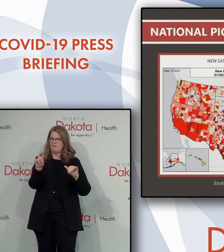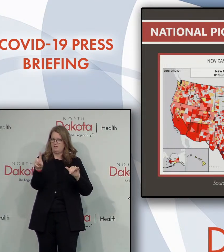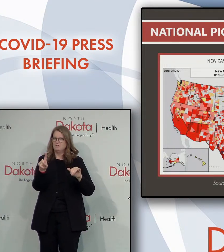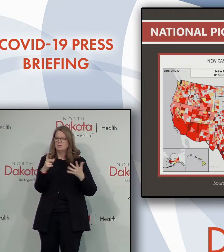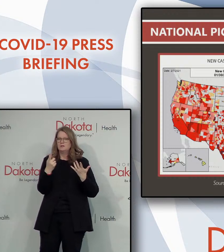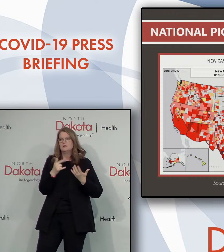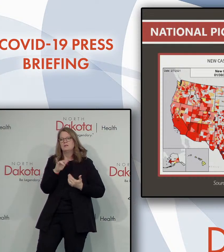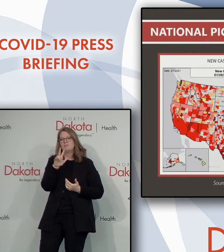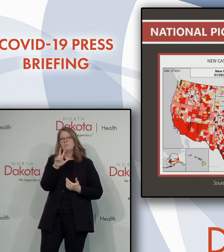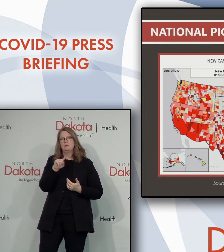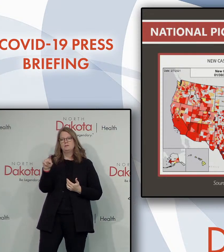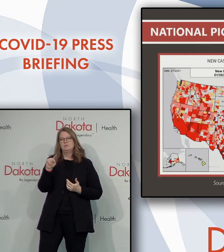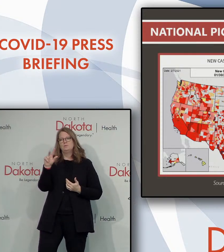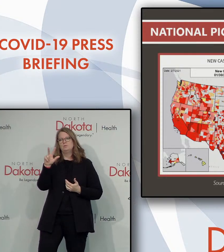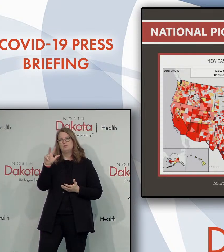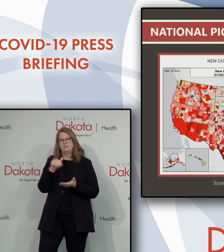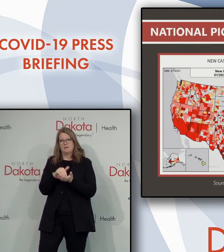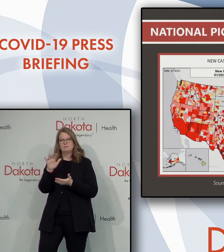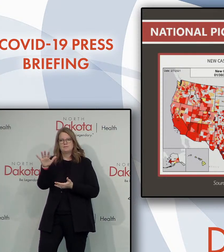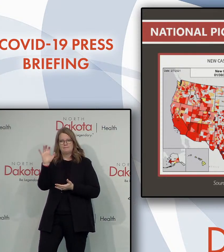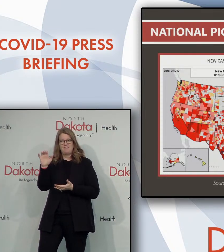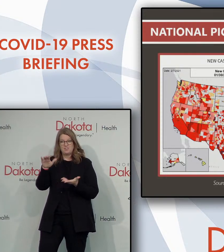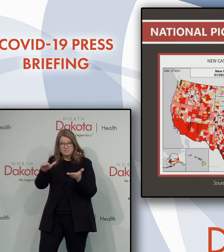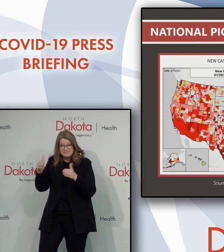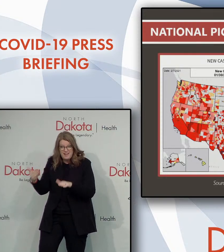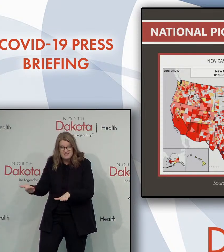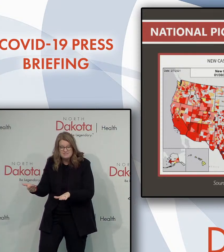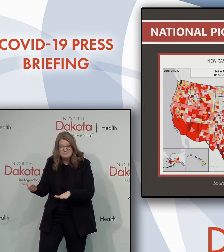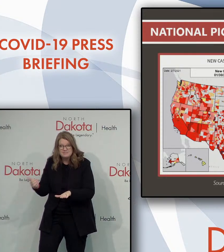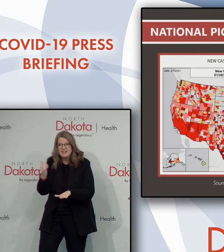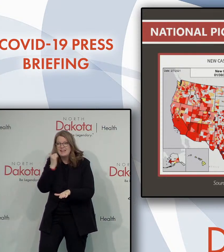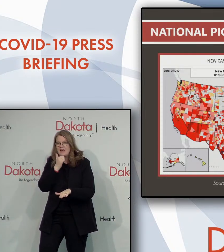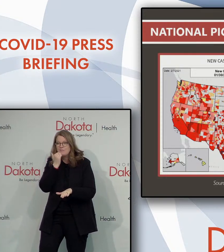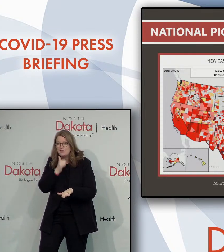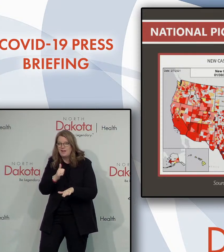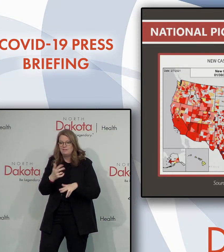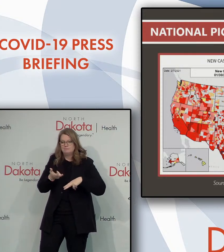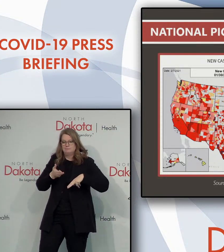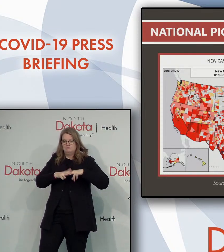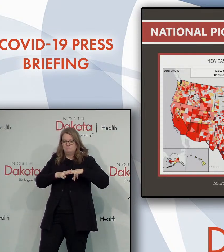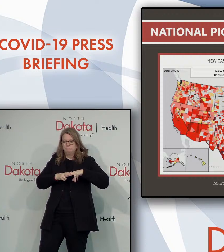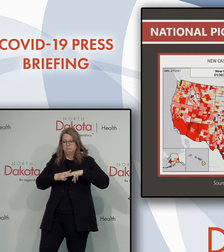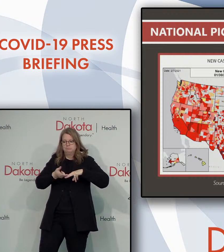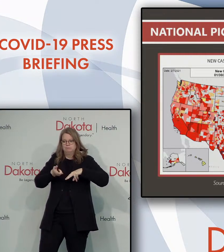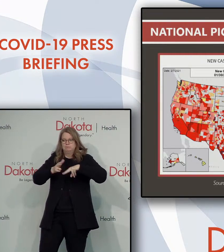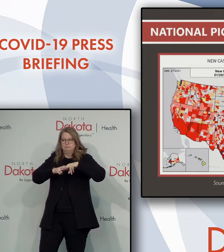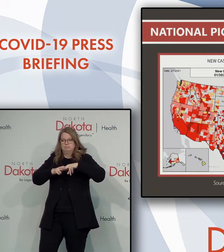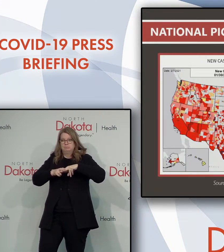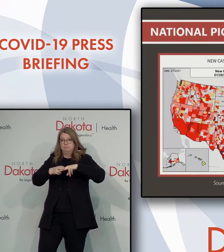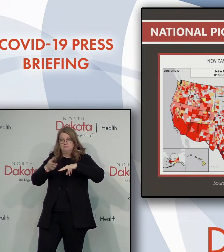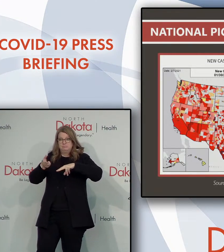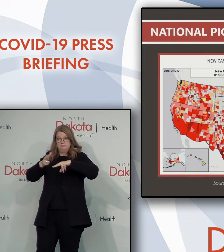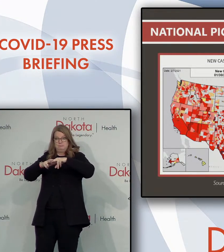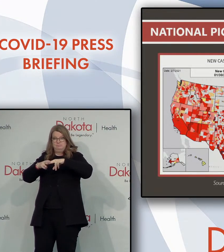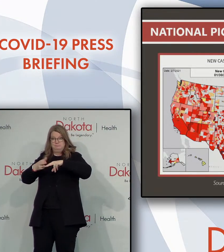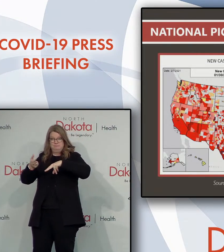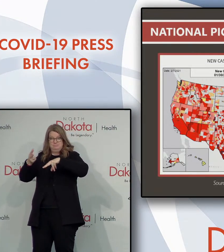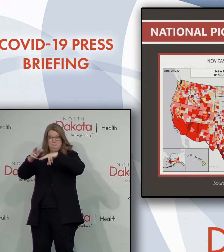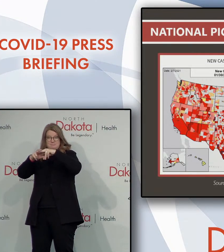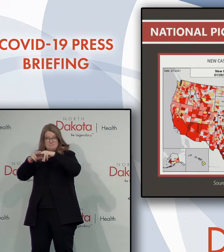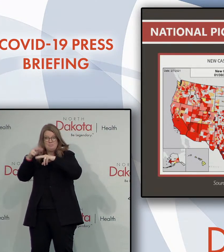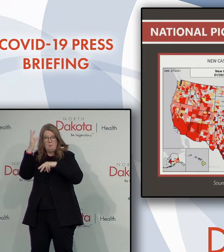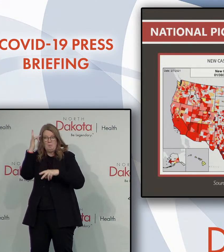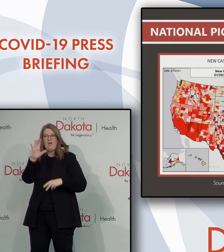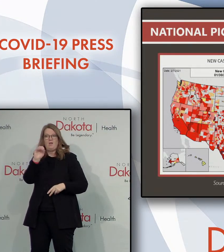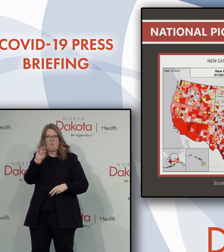300 and 3,500 deaths a day still accruing with the people passing with COVID.